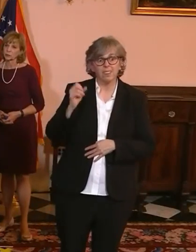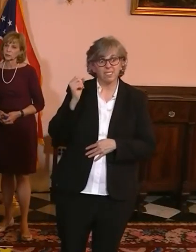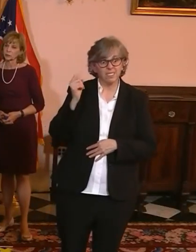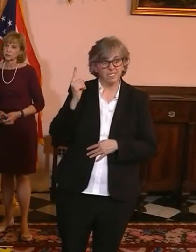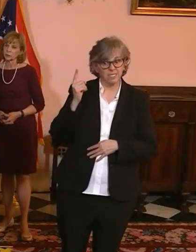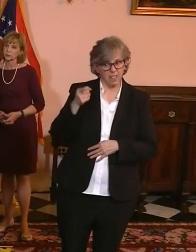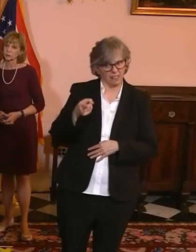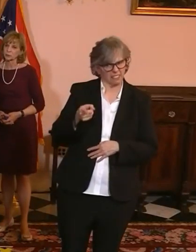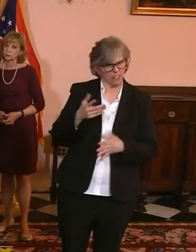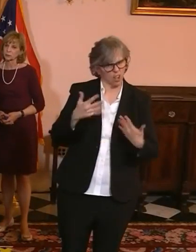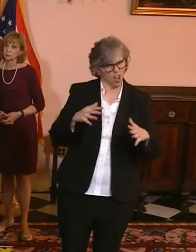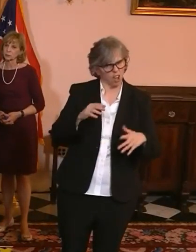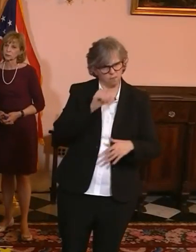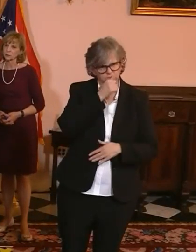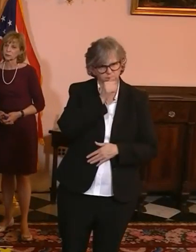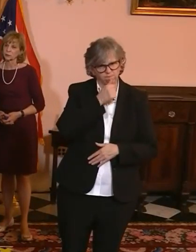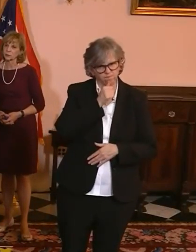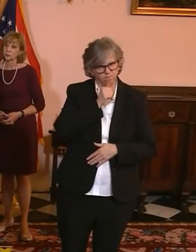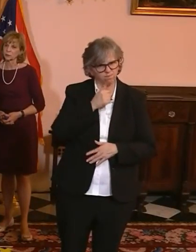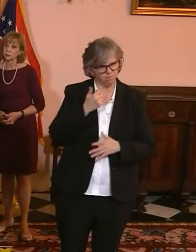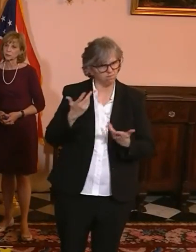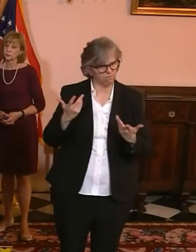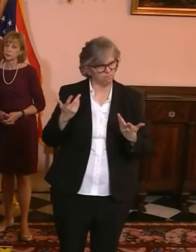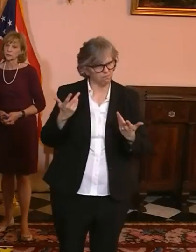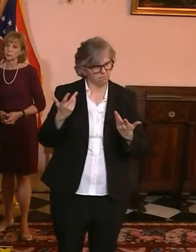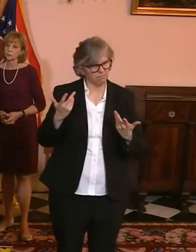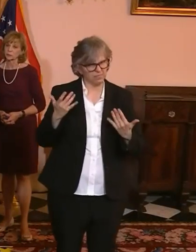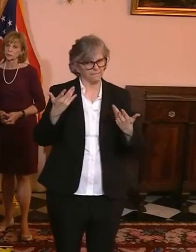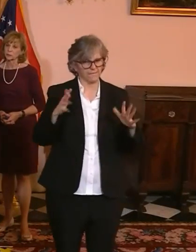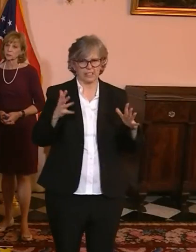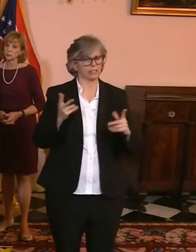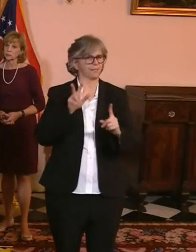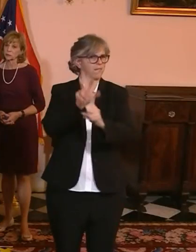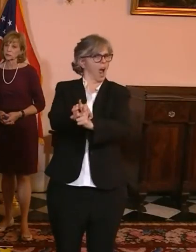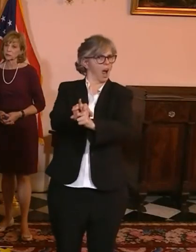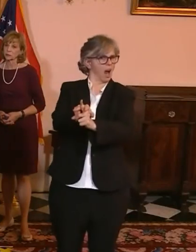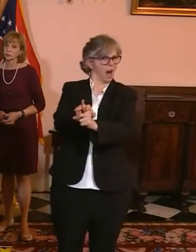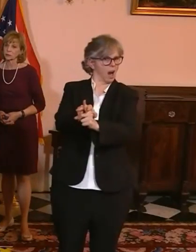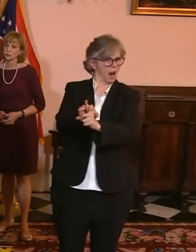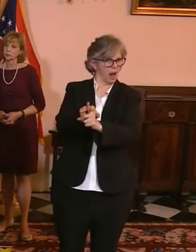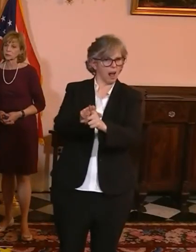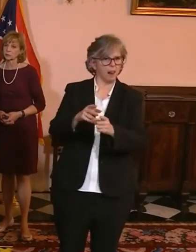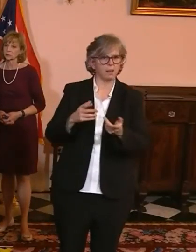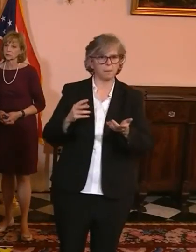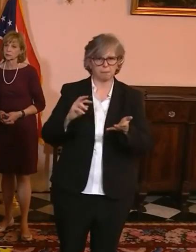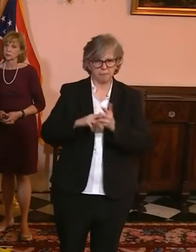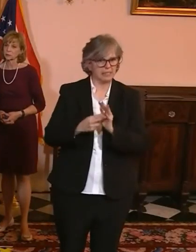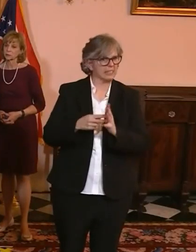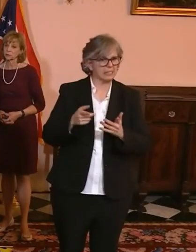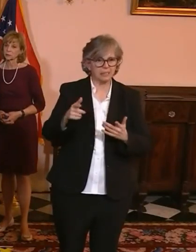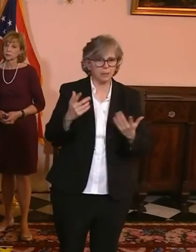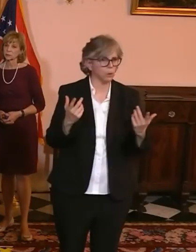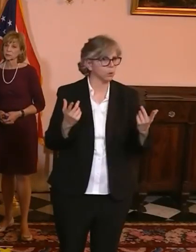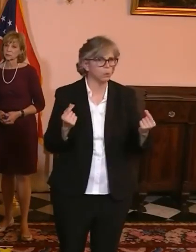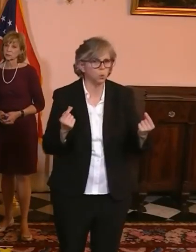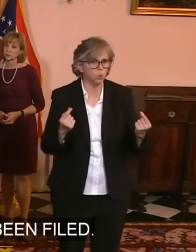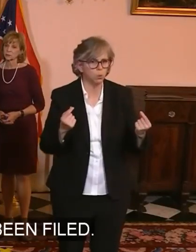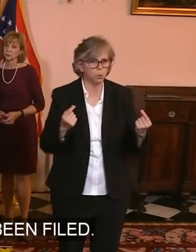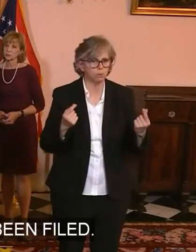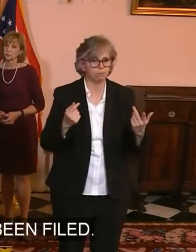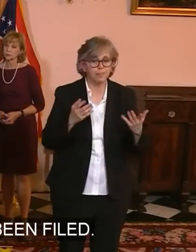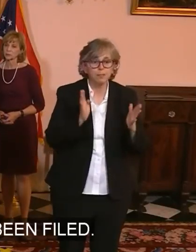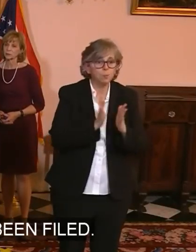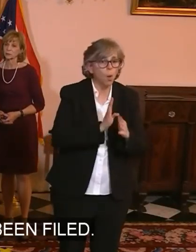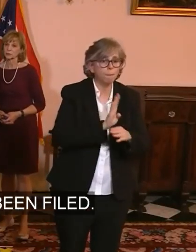soon that will open up opportunities for businesses in Ohio to get that relief. And you